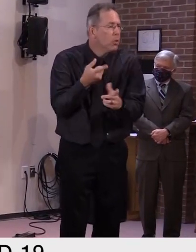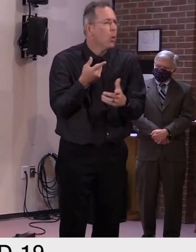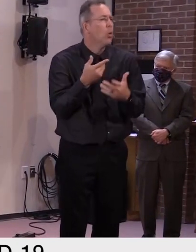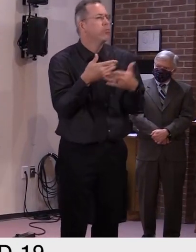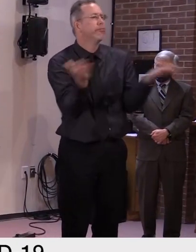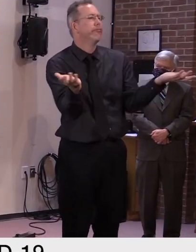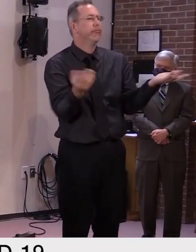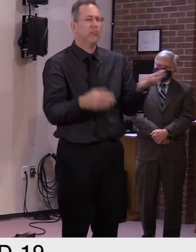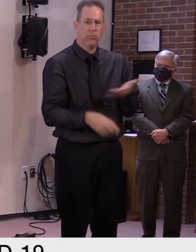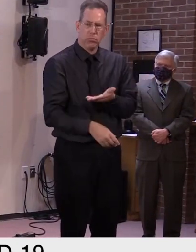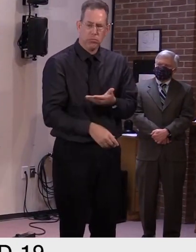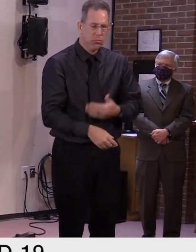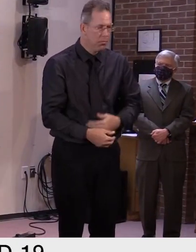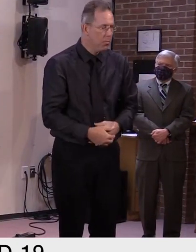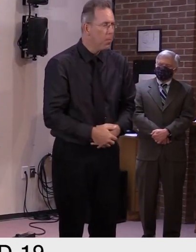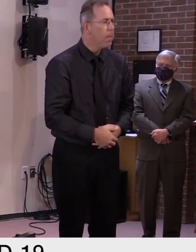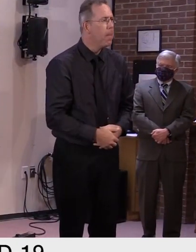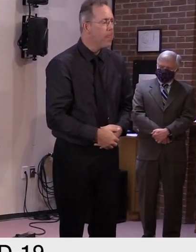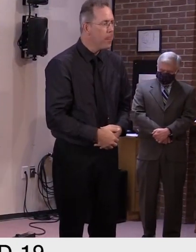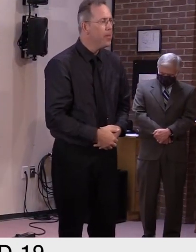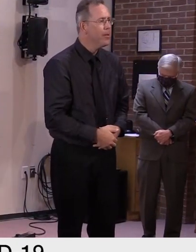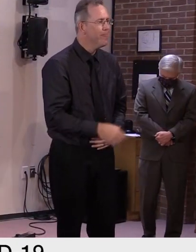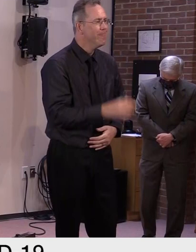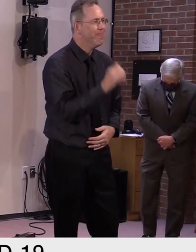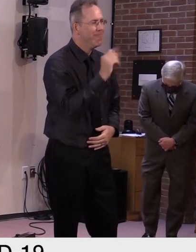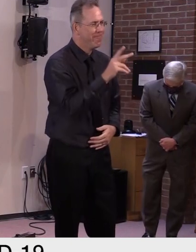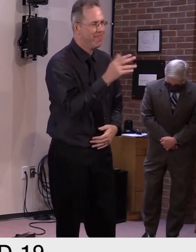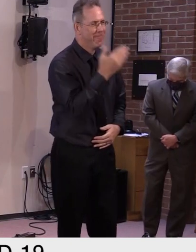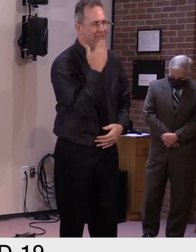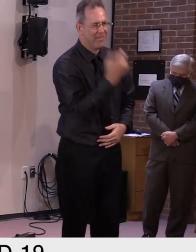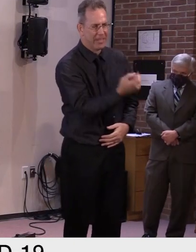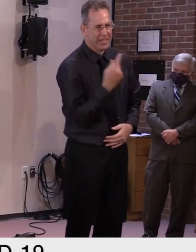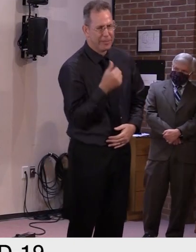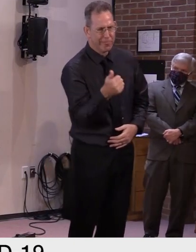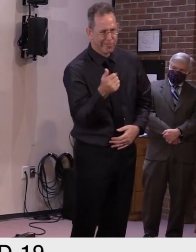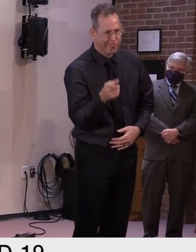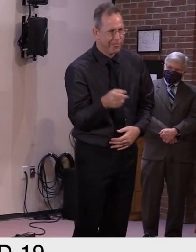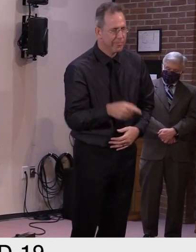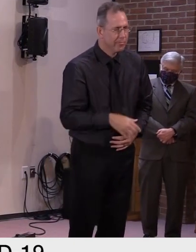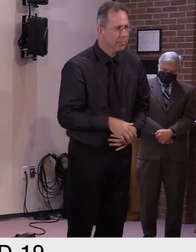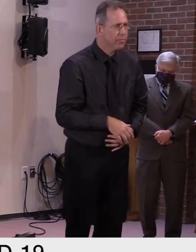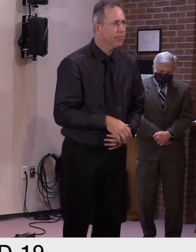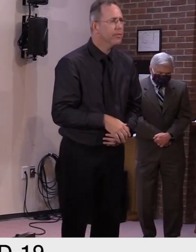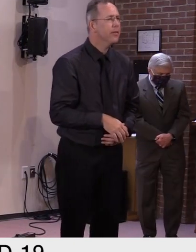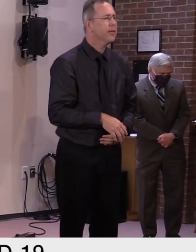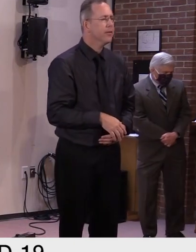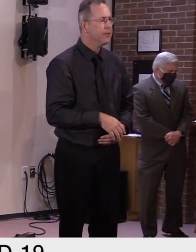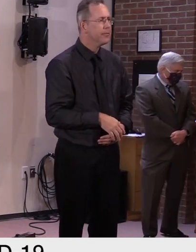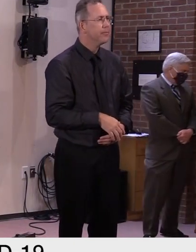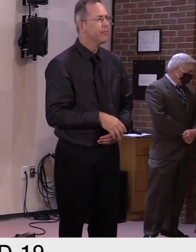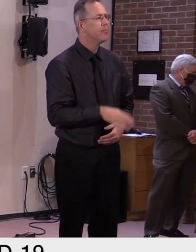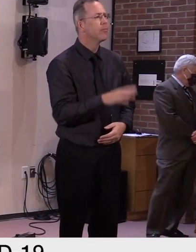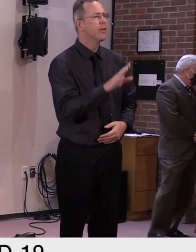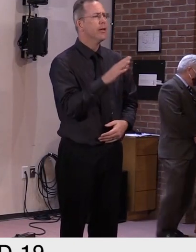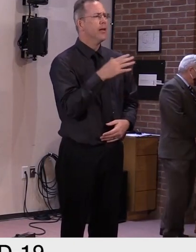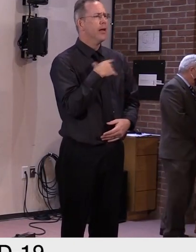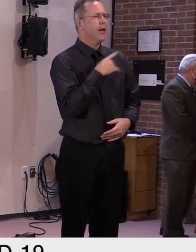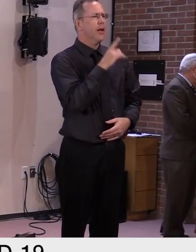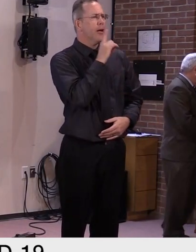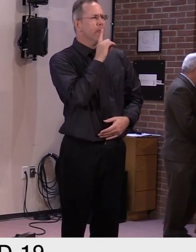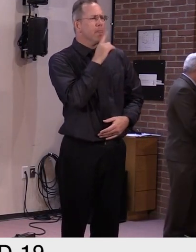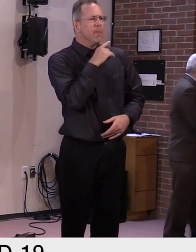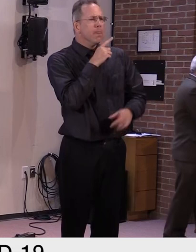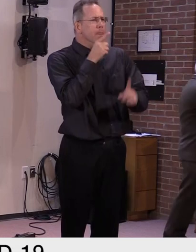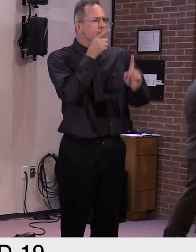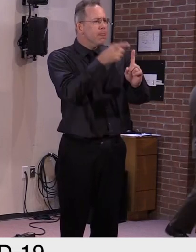Hi, Tim. Thanks for the question. We do not do a specific targeting, but since this is based on unmet